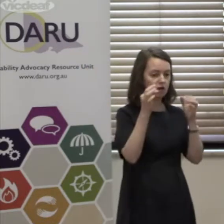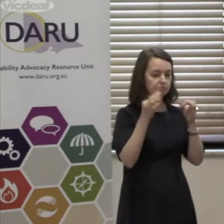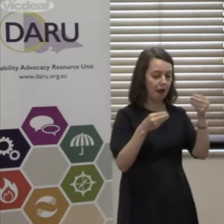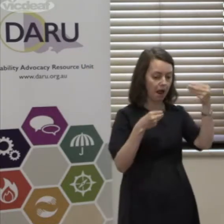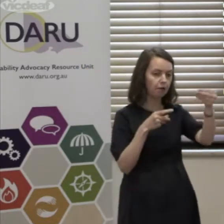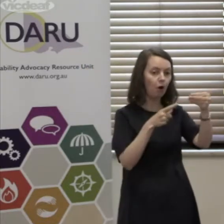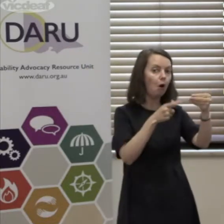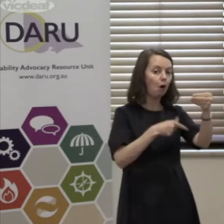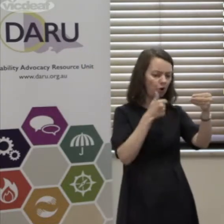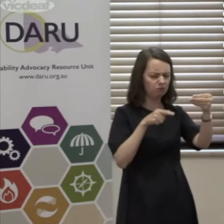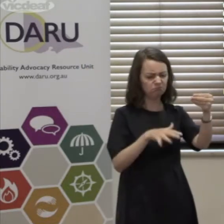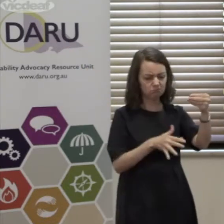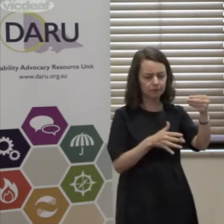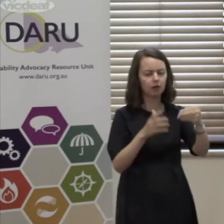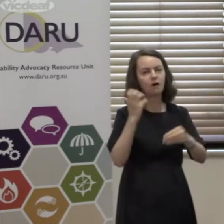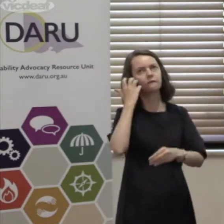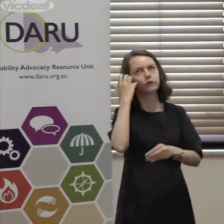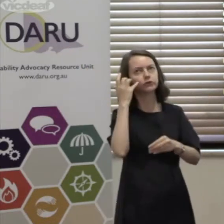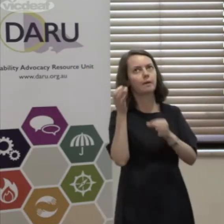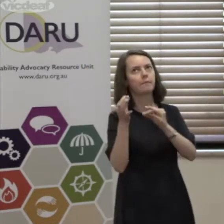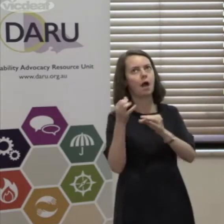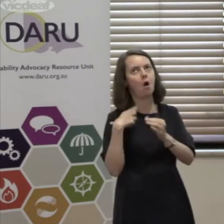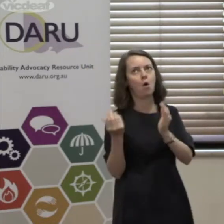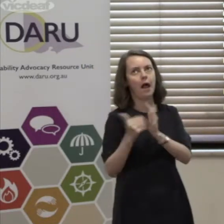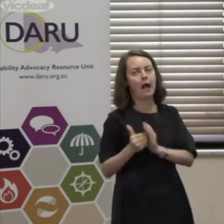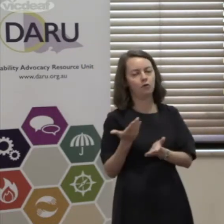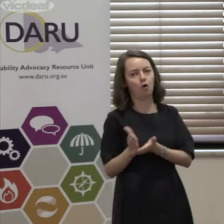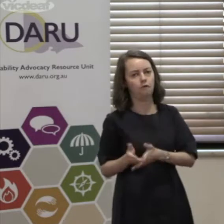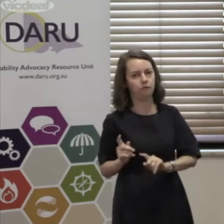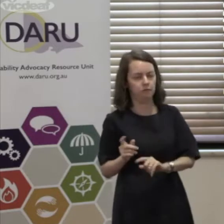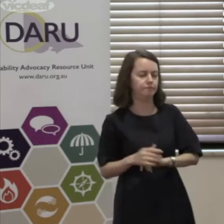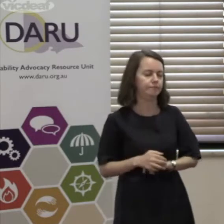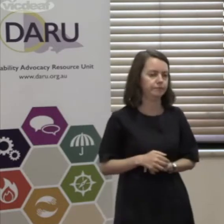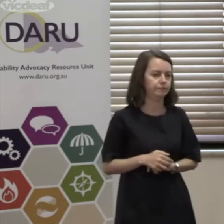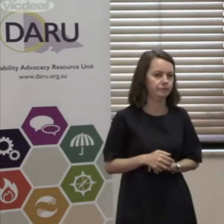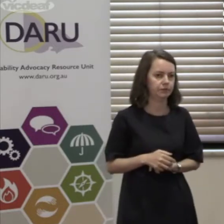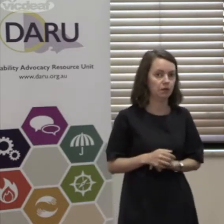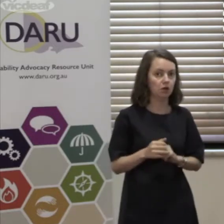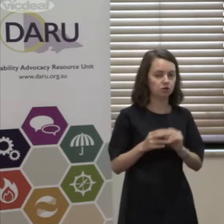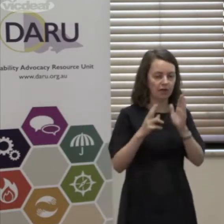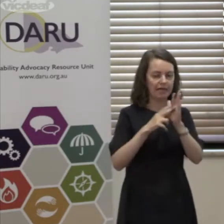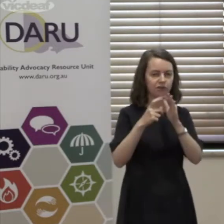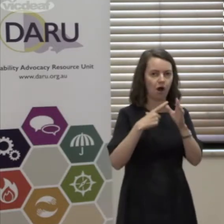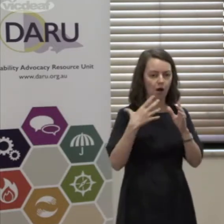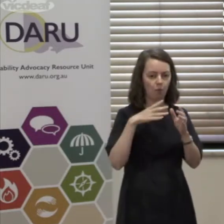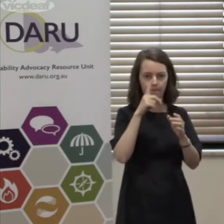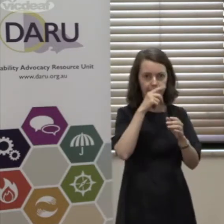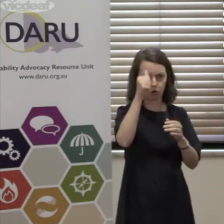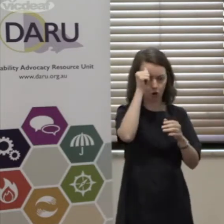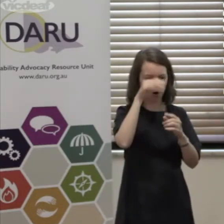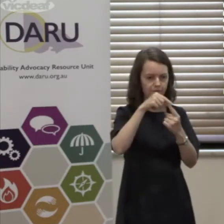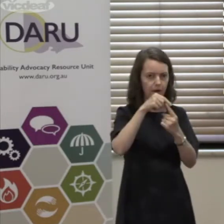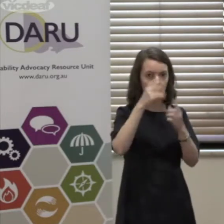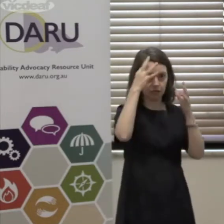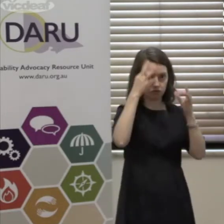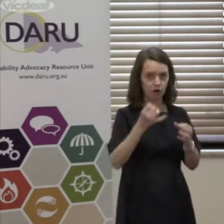not. So the things to note from that is that they talk about self-direction, choosing providers, and the participant